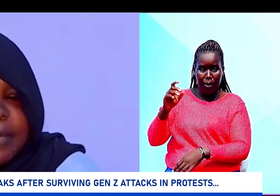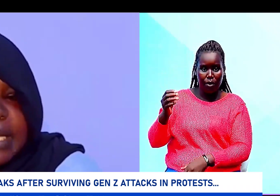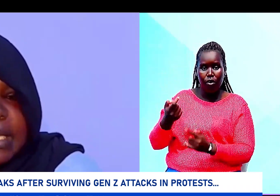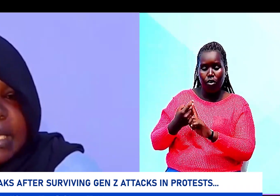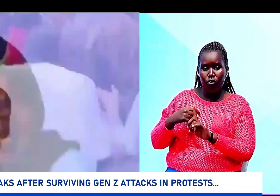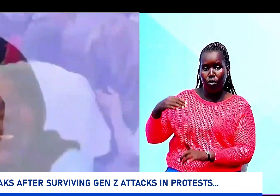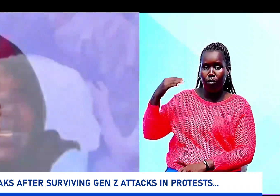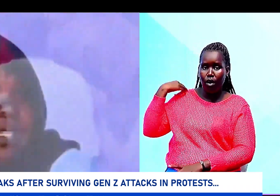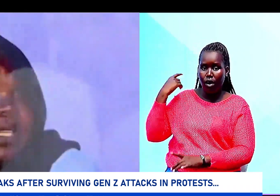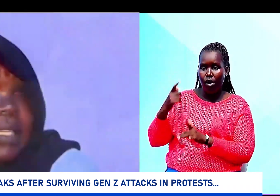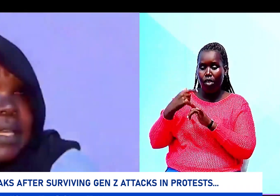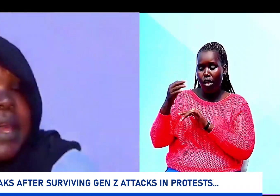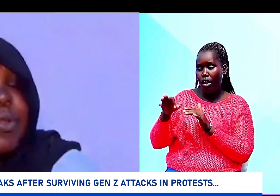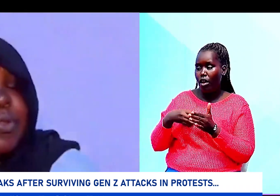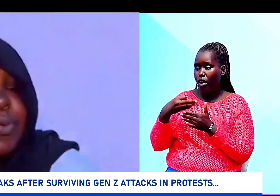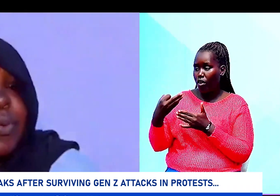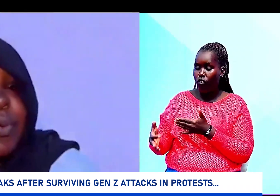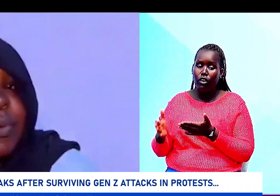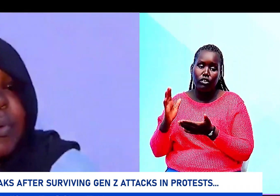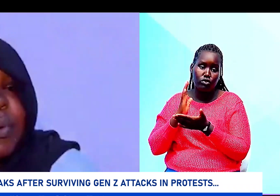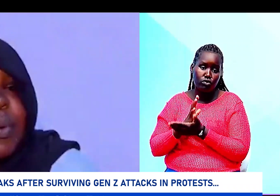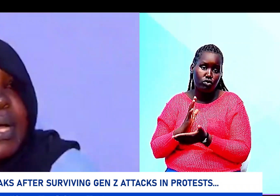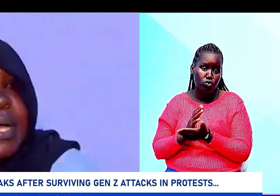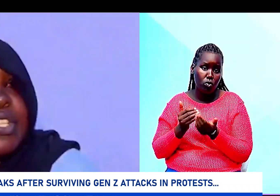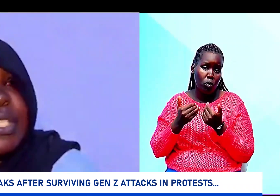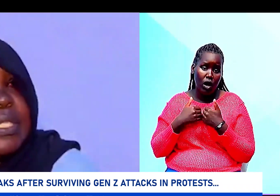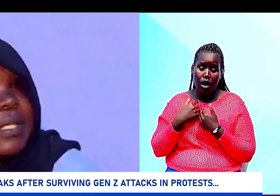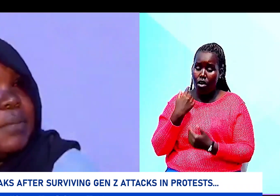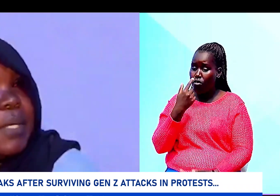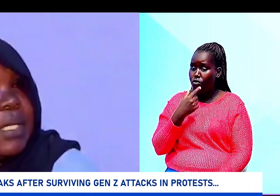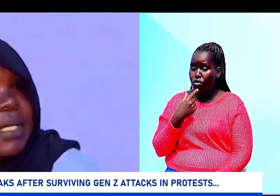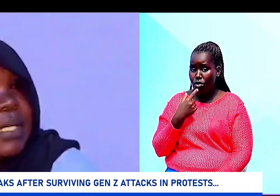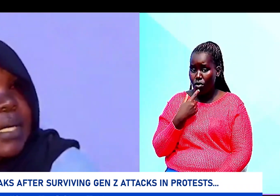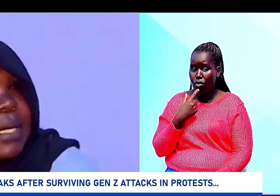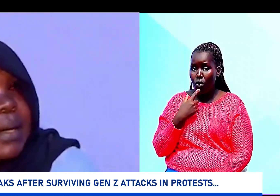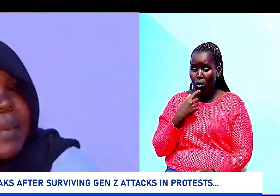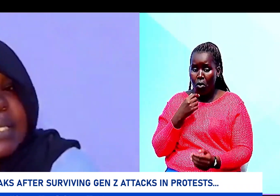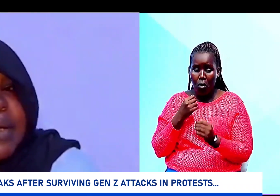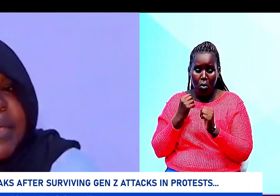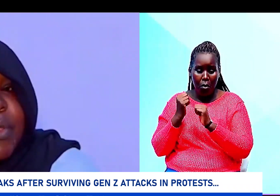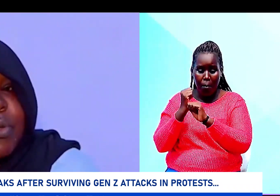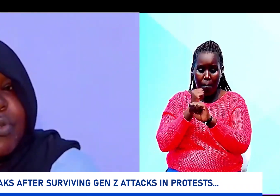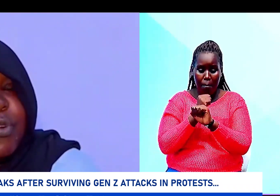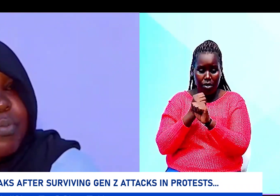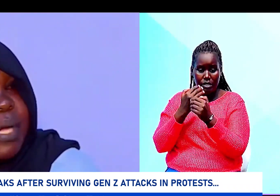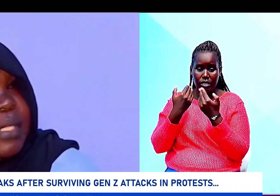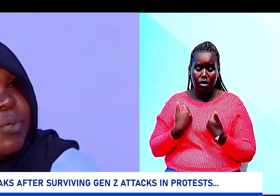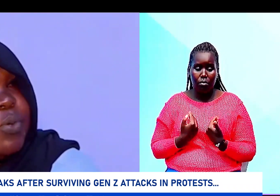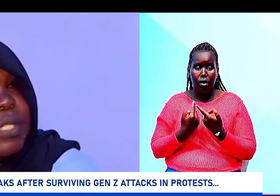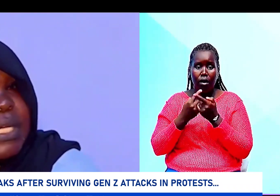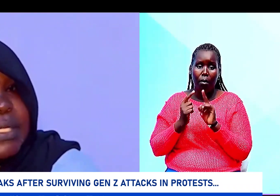fell. Luckily, there are those who shielded me, but now there are those from behind who could hit